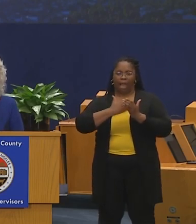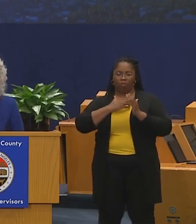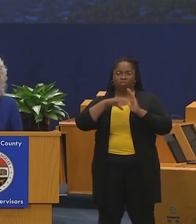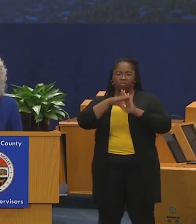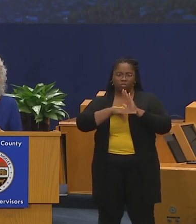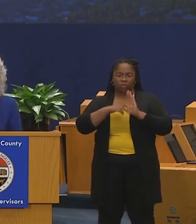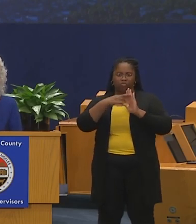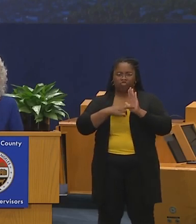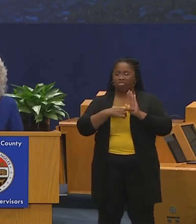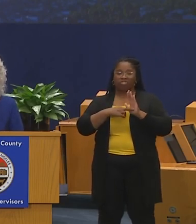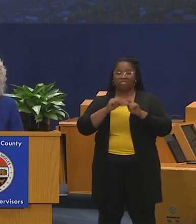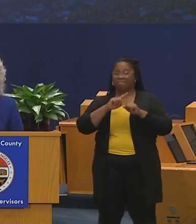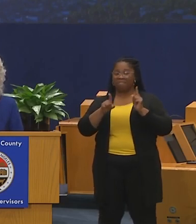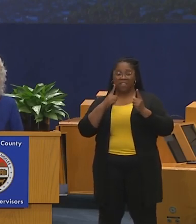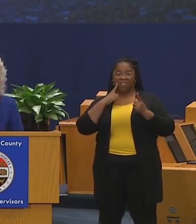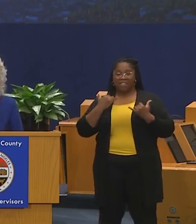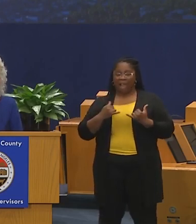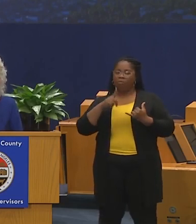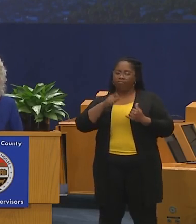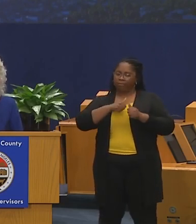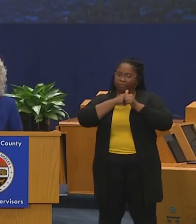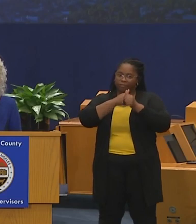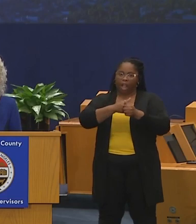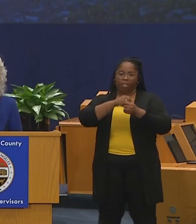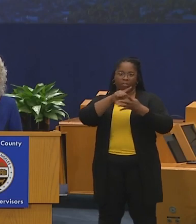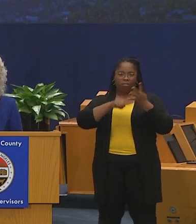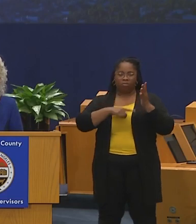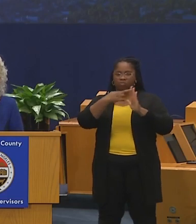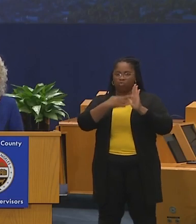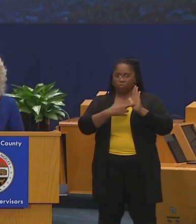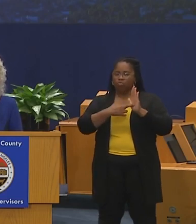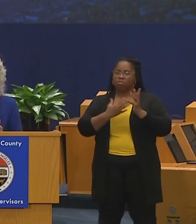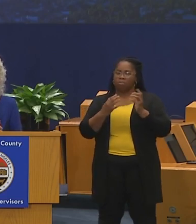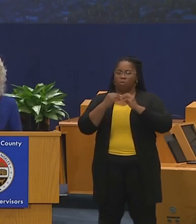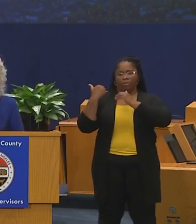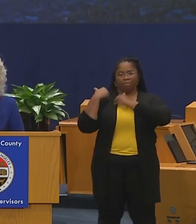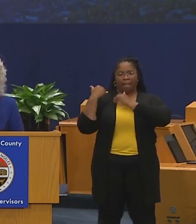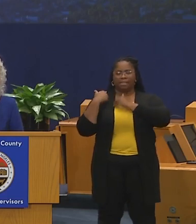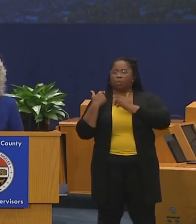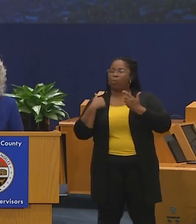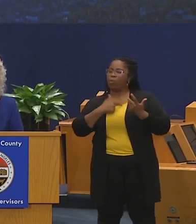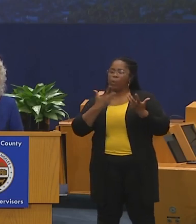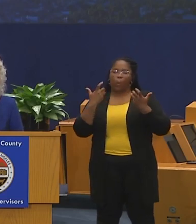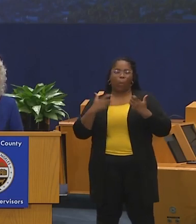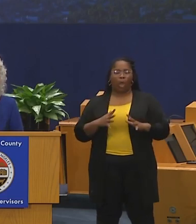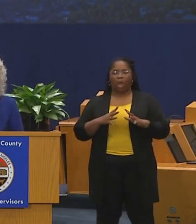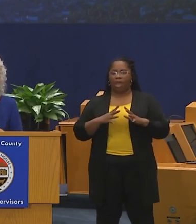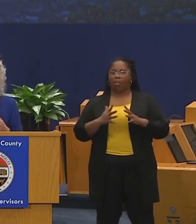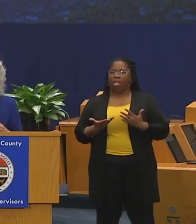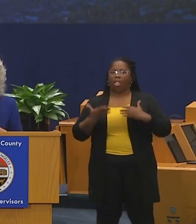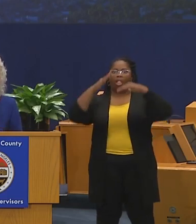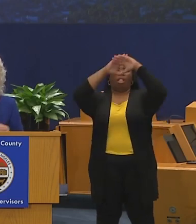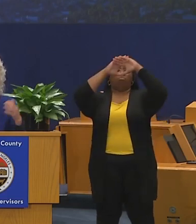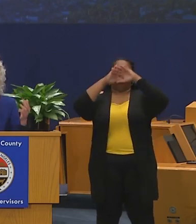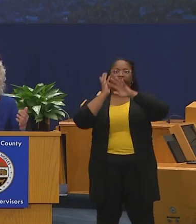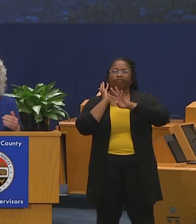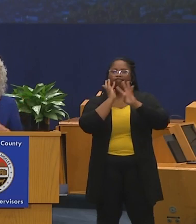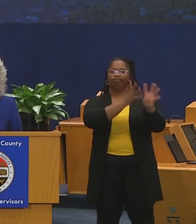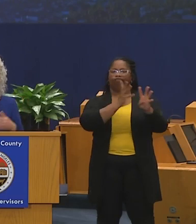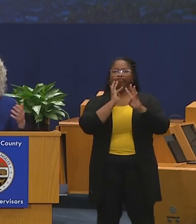us being able to move forward in a responsible way that doesn't create a surge in the number of people that are either becoming